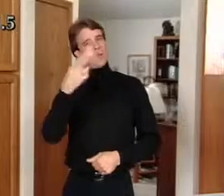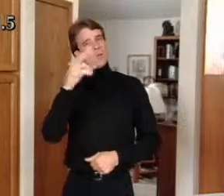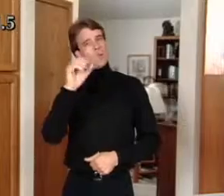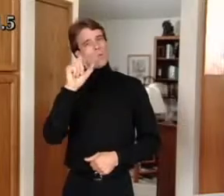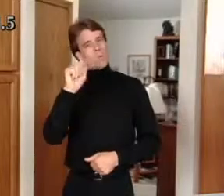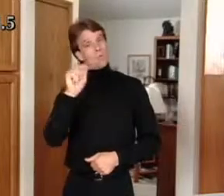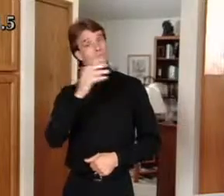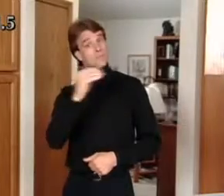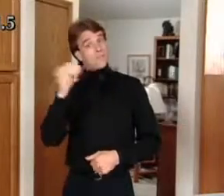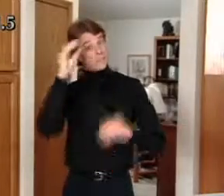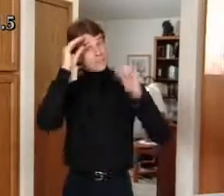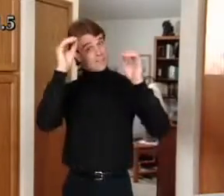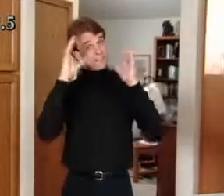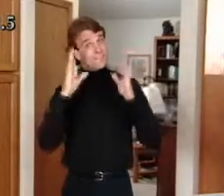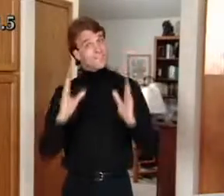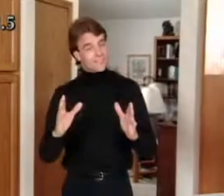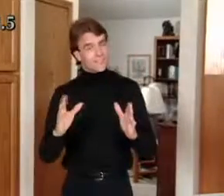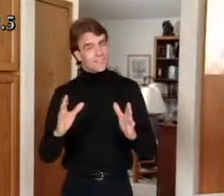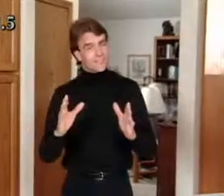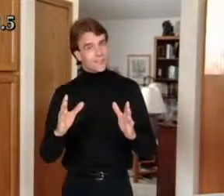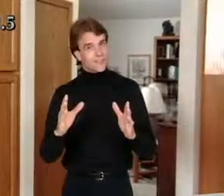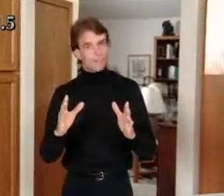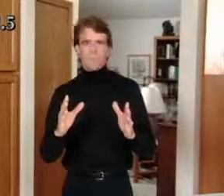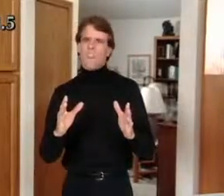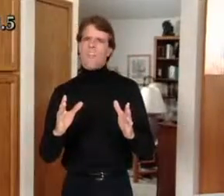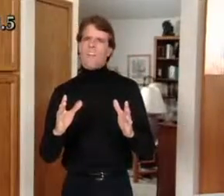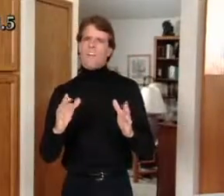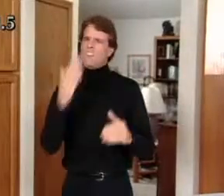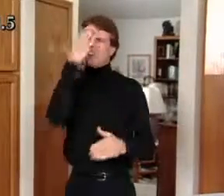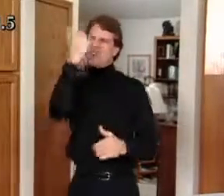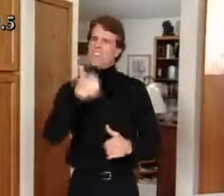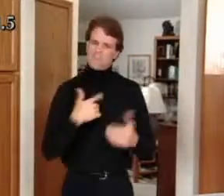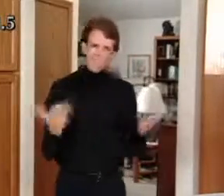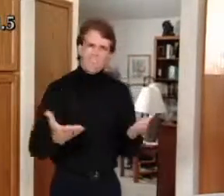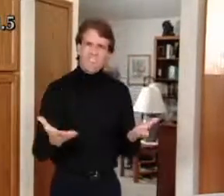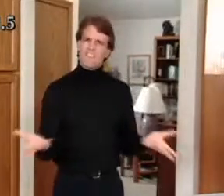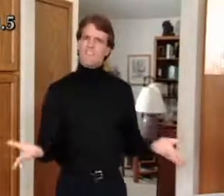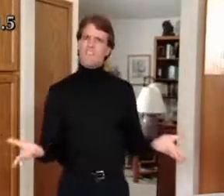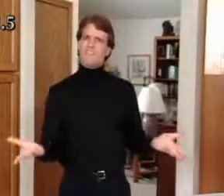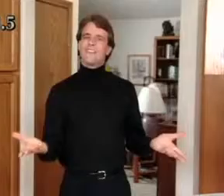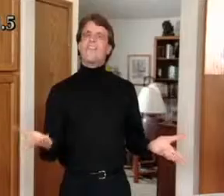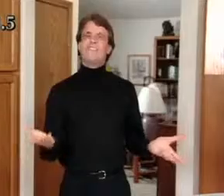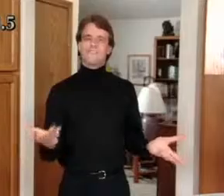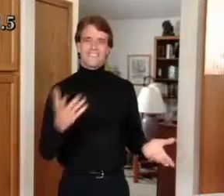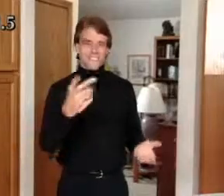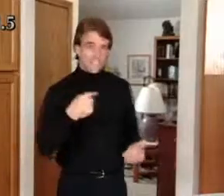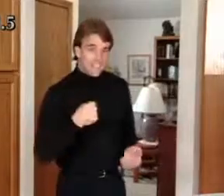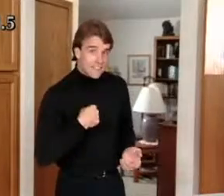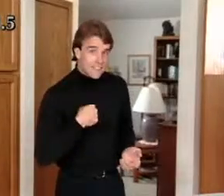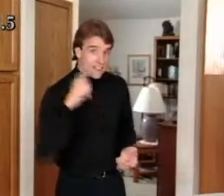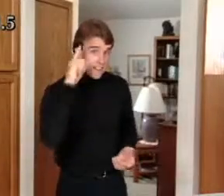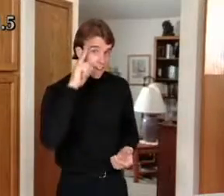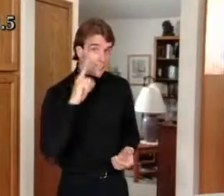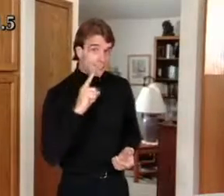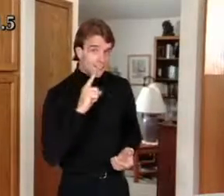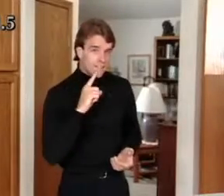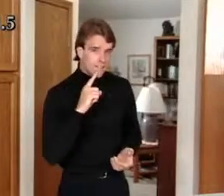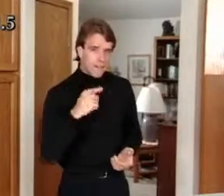I will be your host and instructor. Now, the reason I am here is, as a